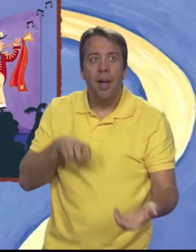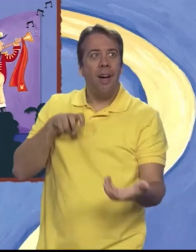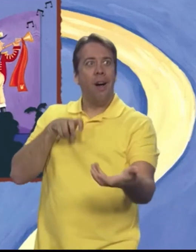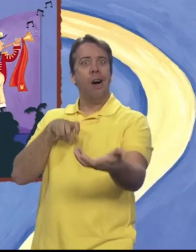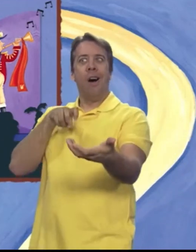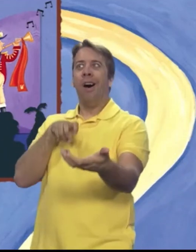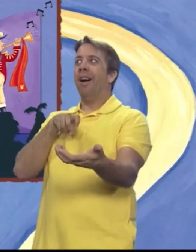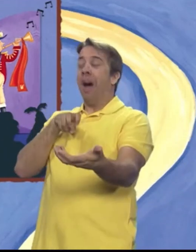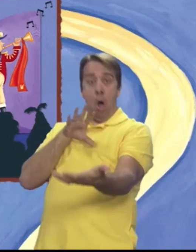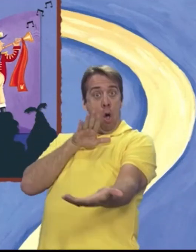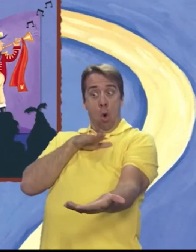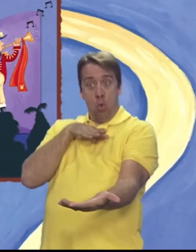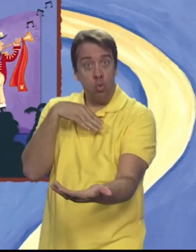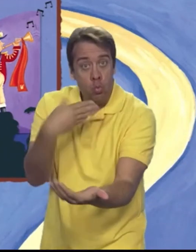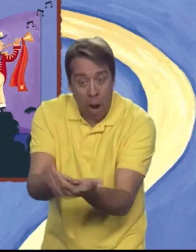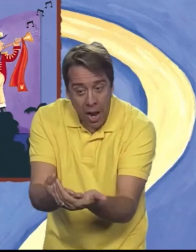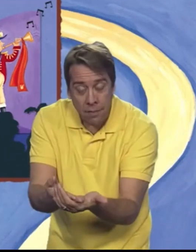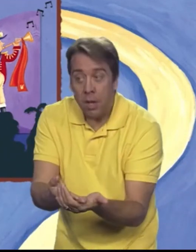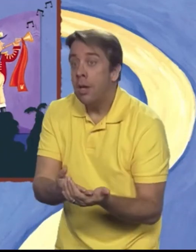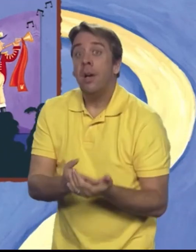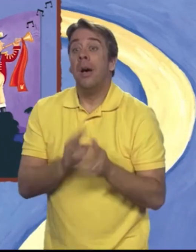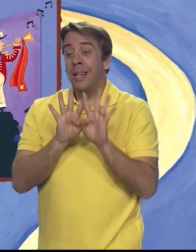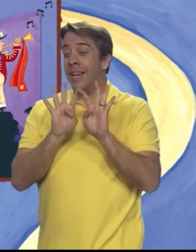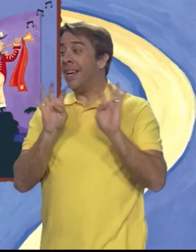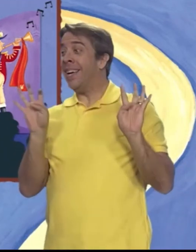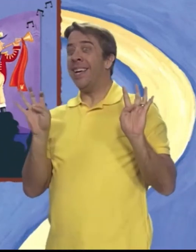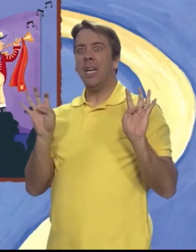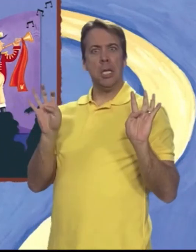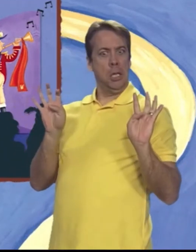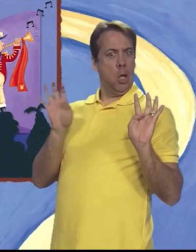princess was with her majestic coach and fine servants.